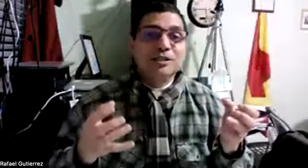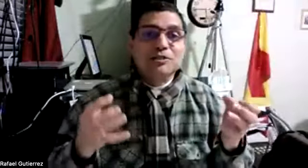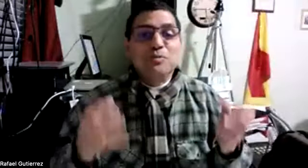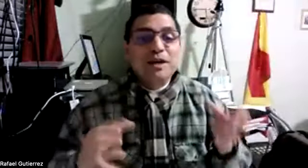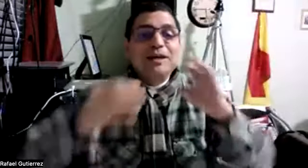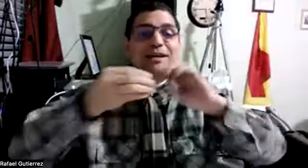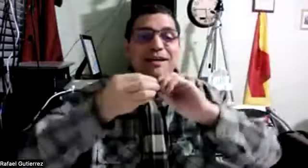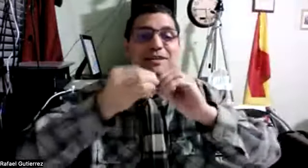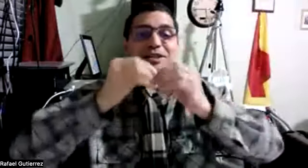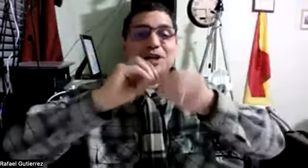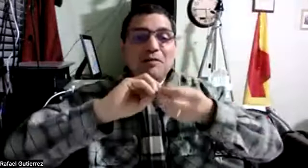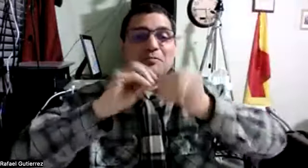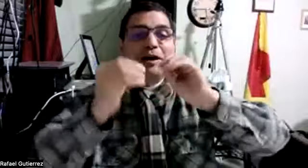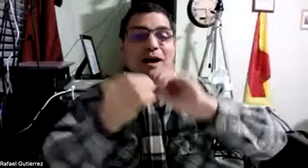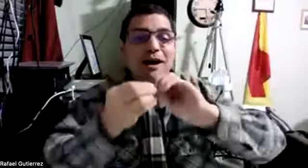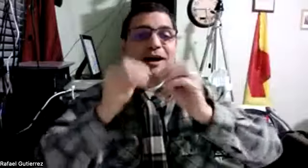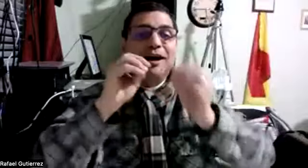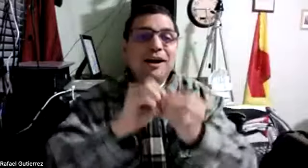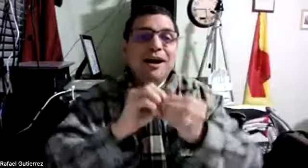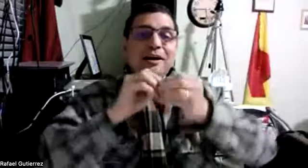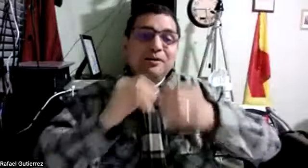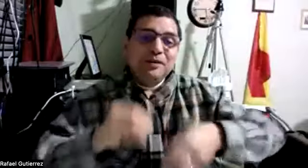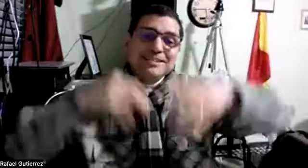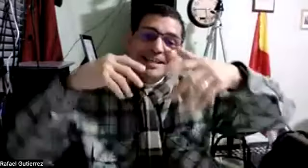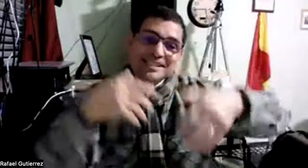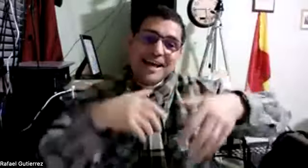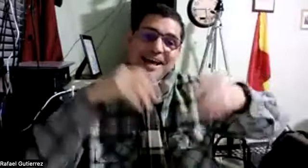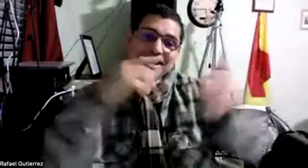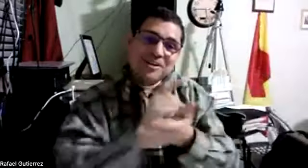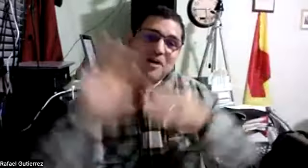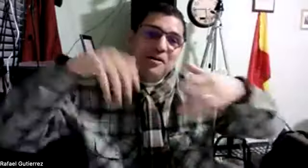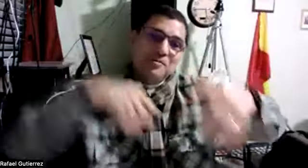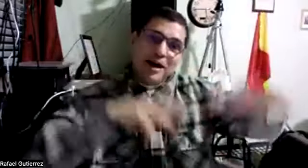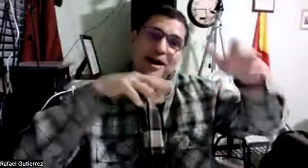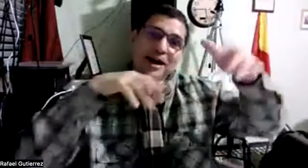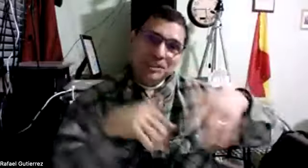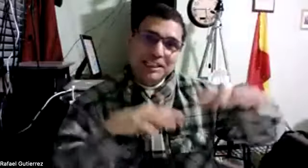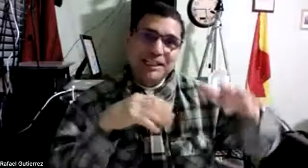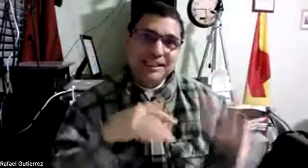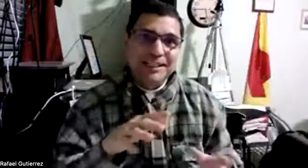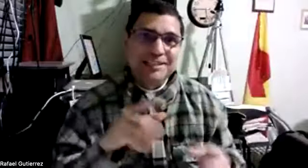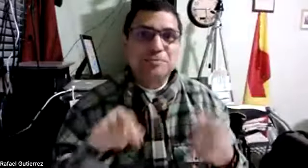To be in the number. Oh, when the sand go marching in.